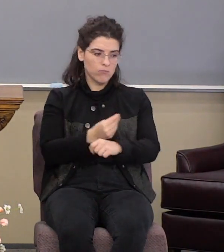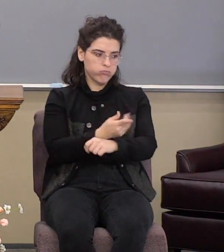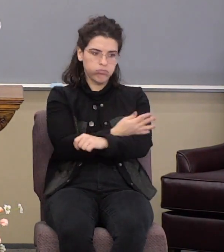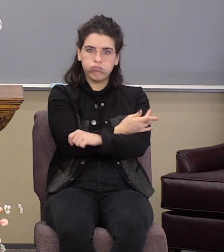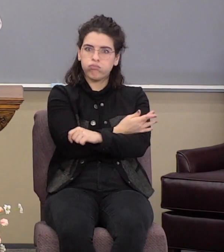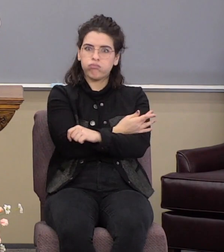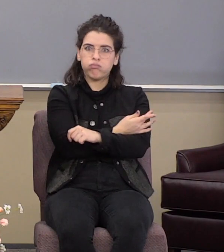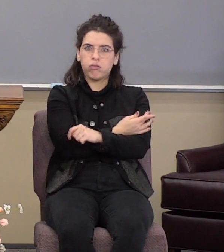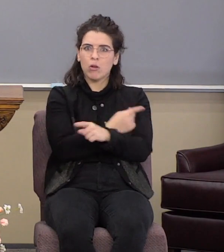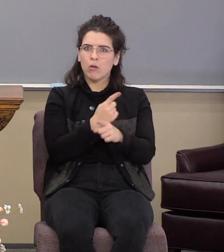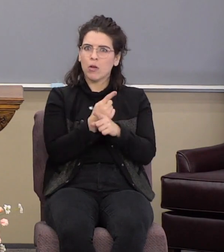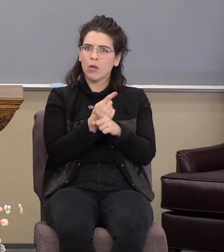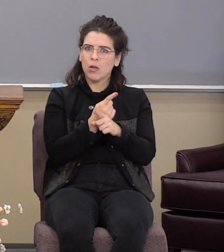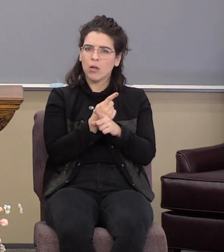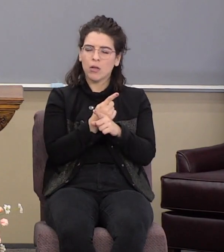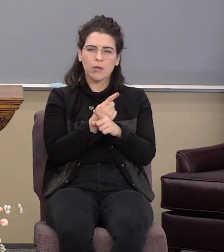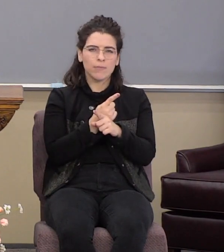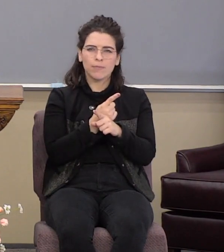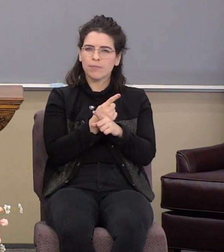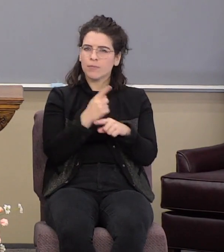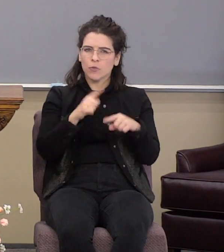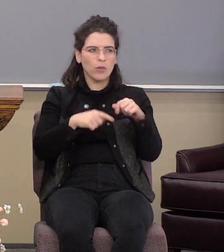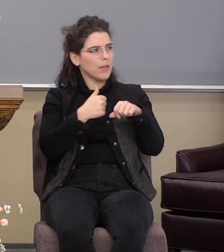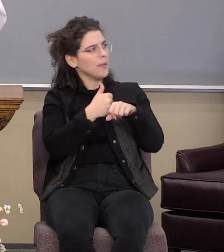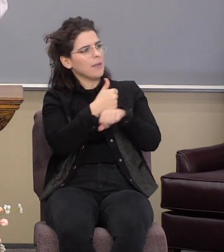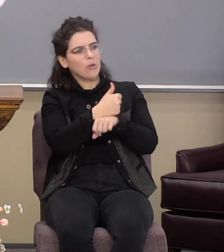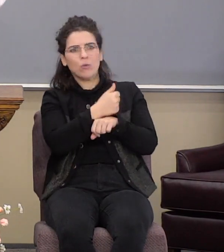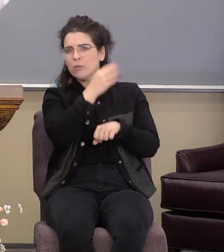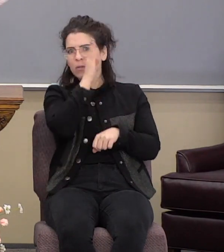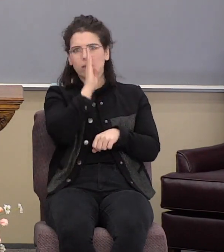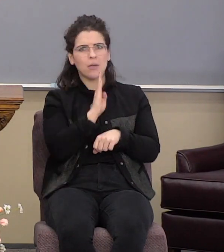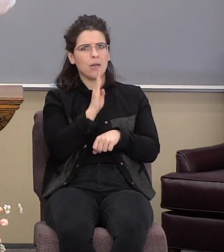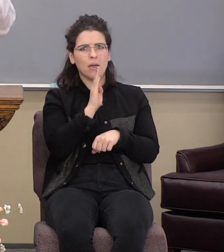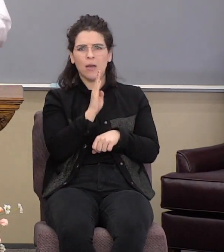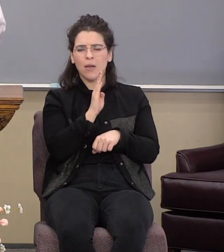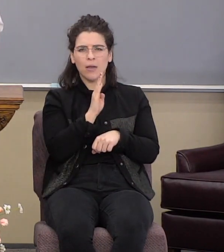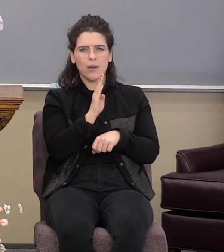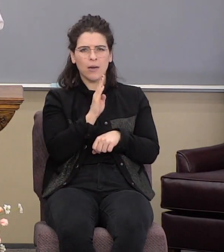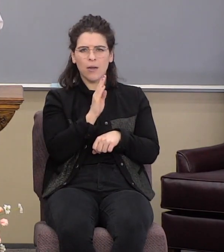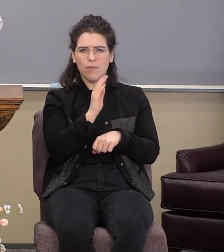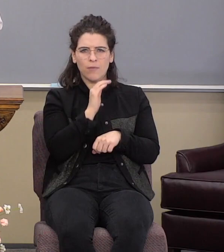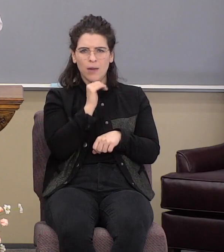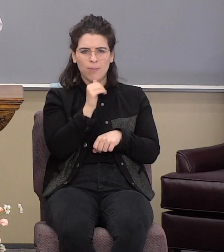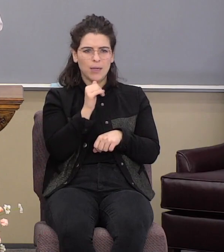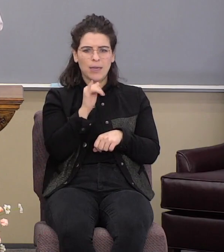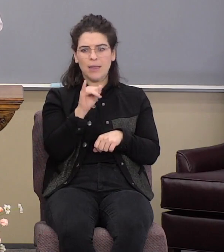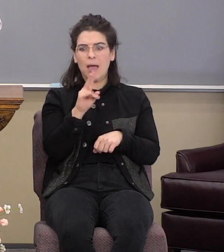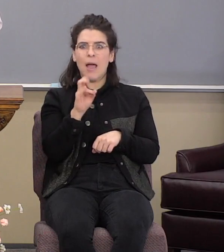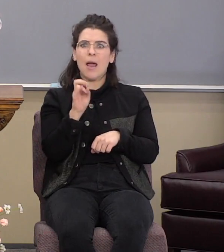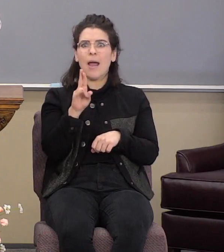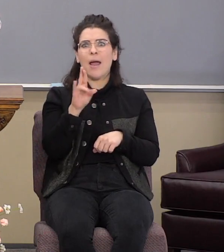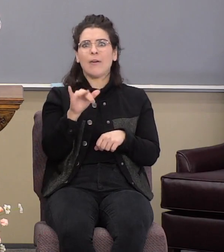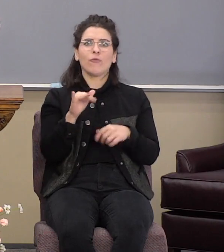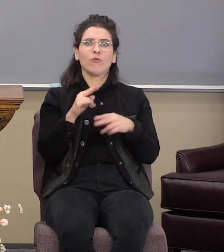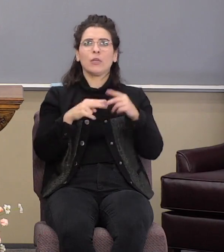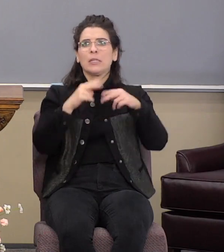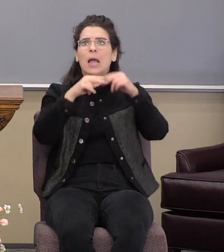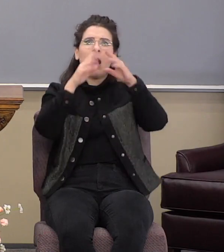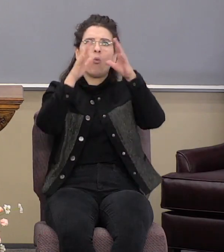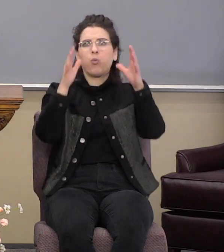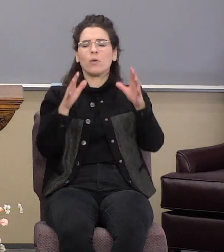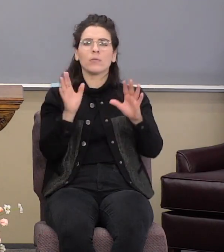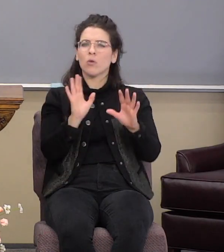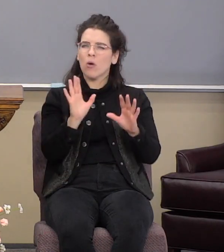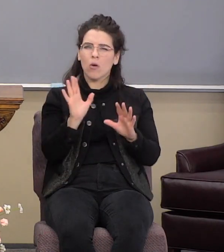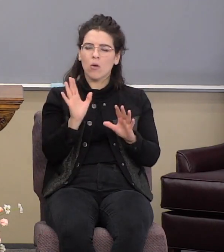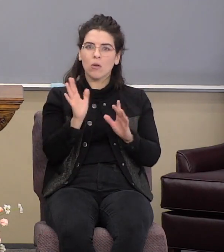my spine. No one can accuse God of being, you know, being in that ivory tower. So no, Jesus is going to